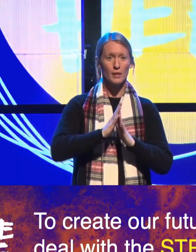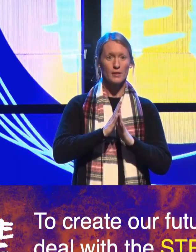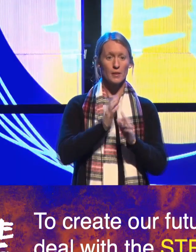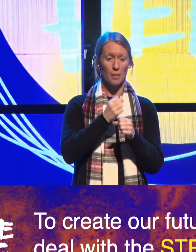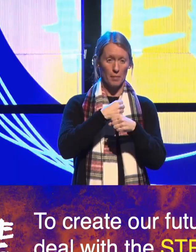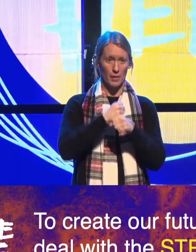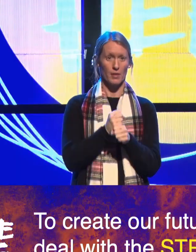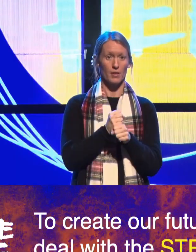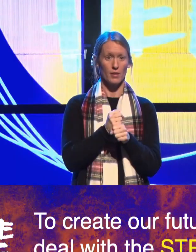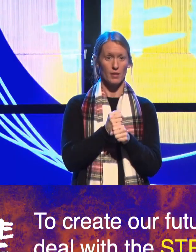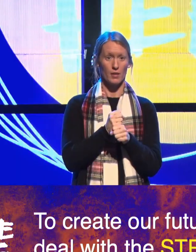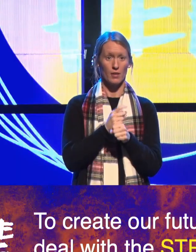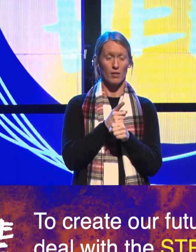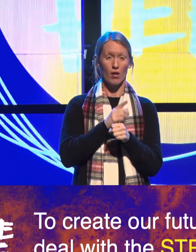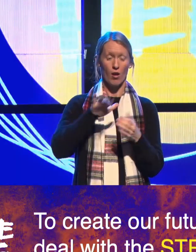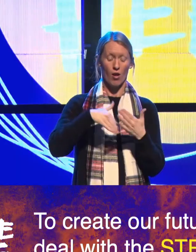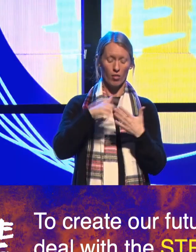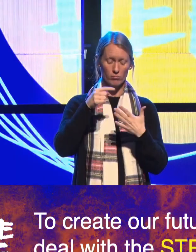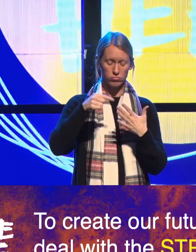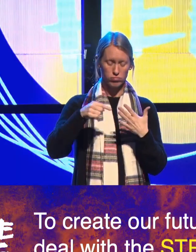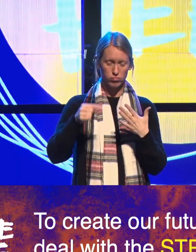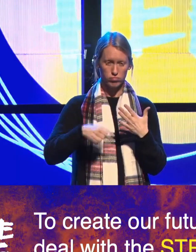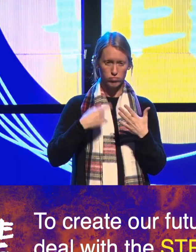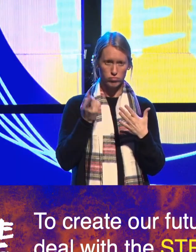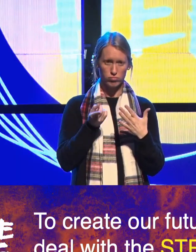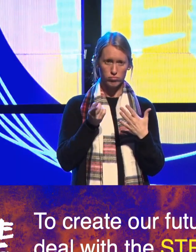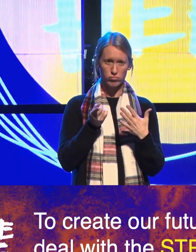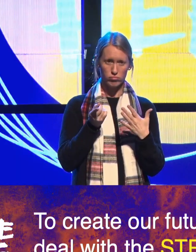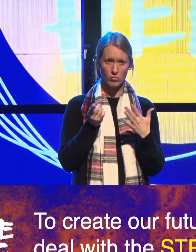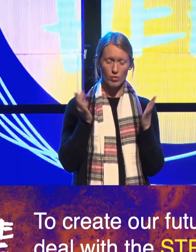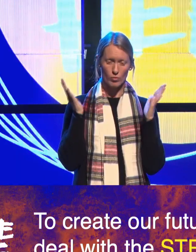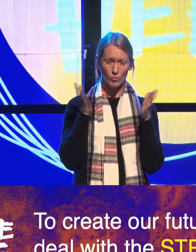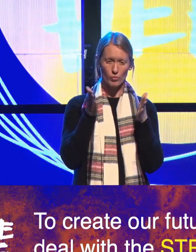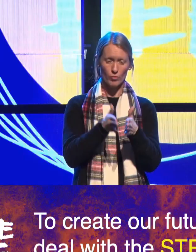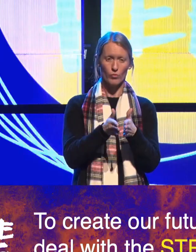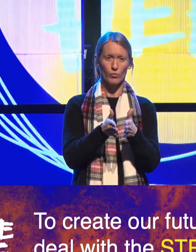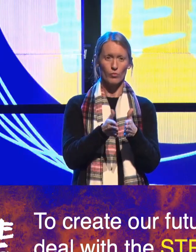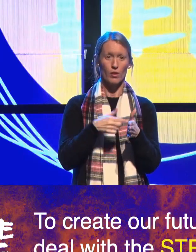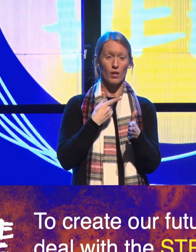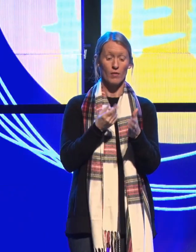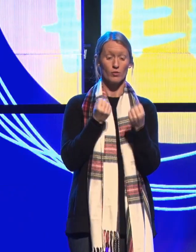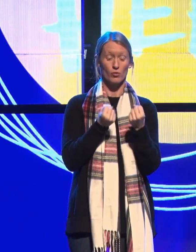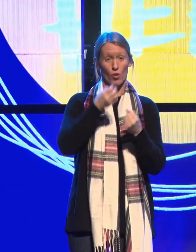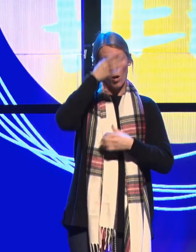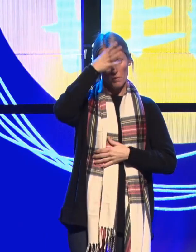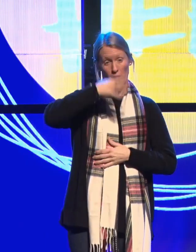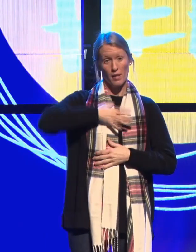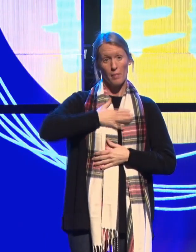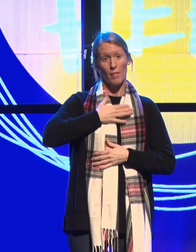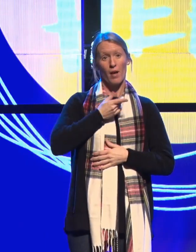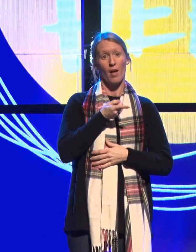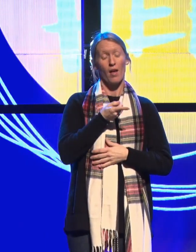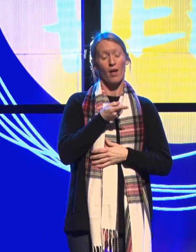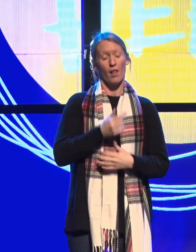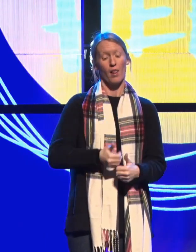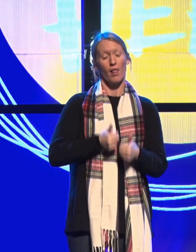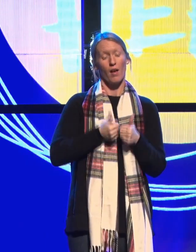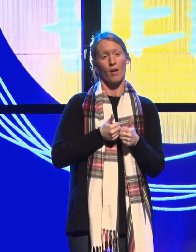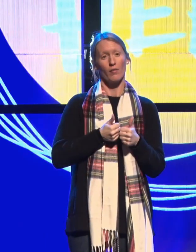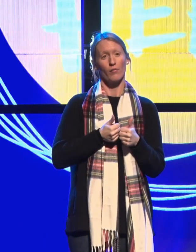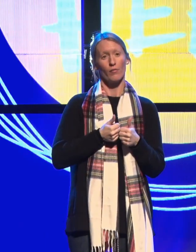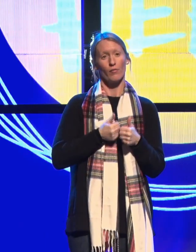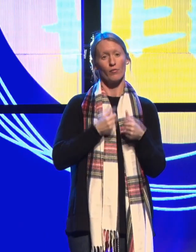all of these things to line up. But I have to first recognize I got some strong men in my life. There is